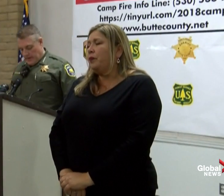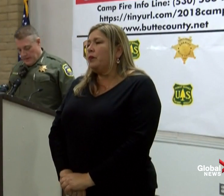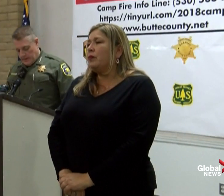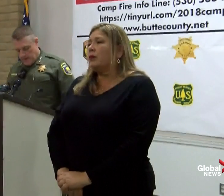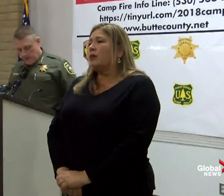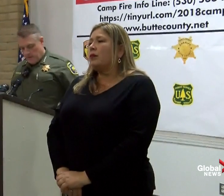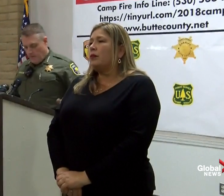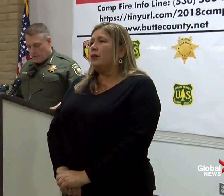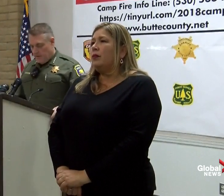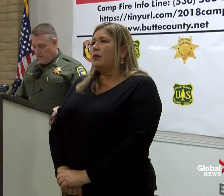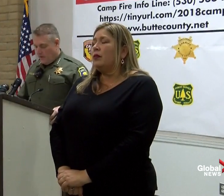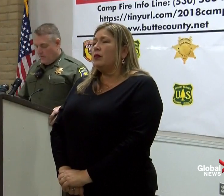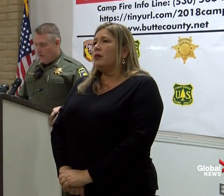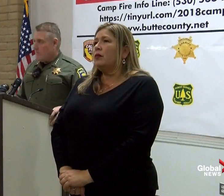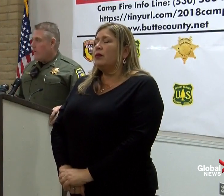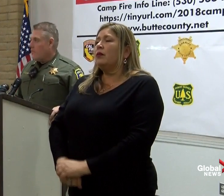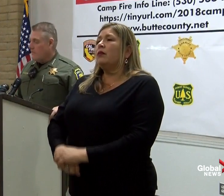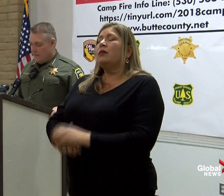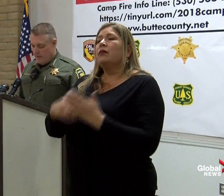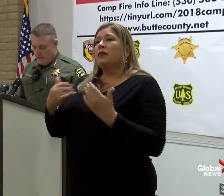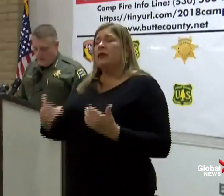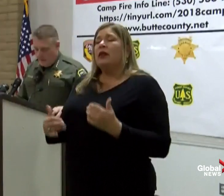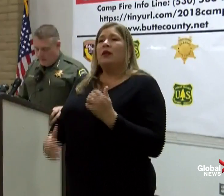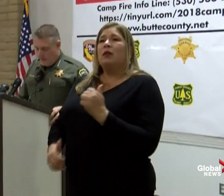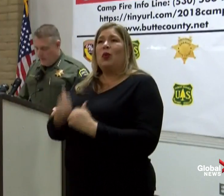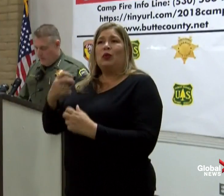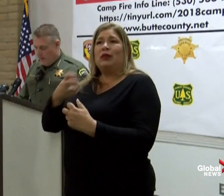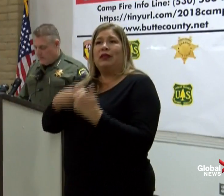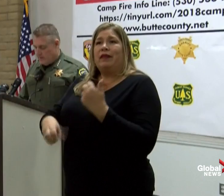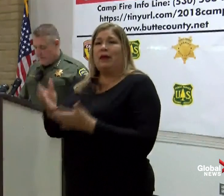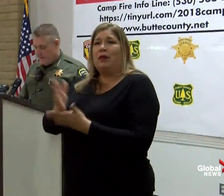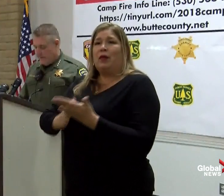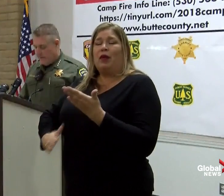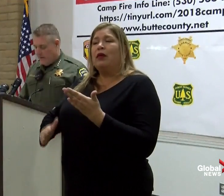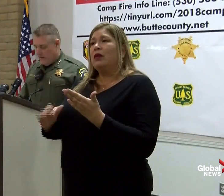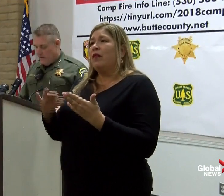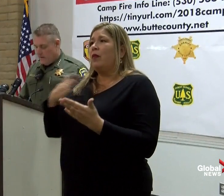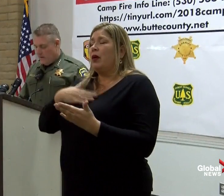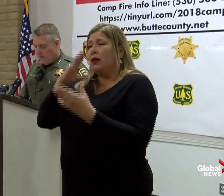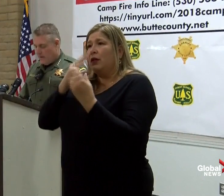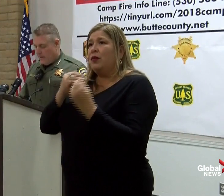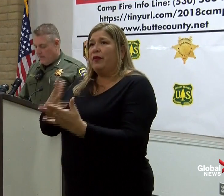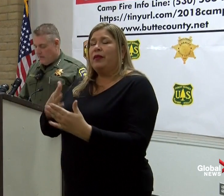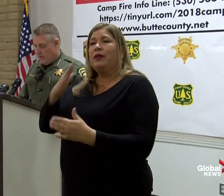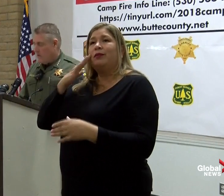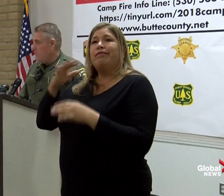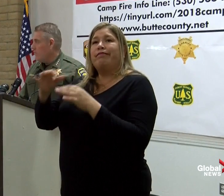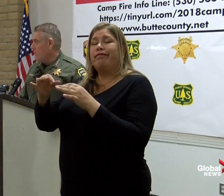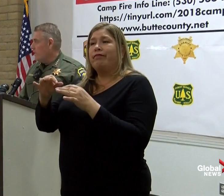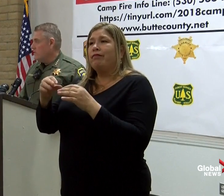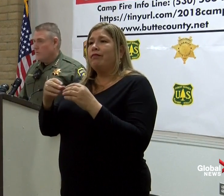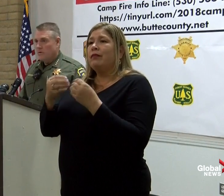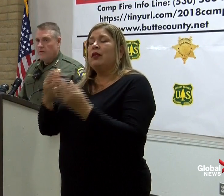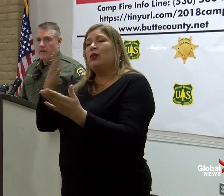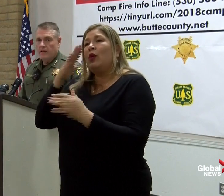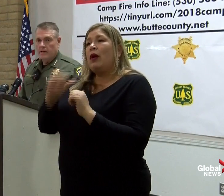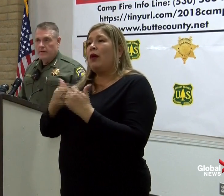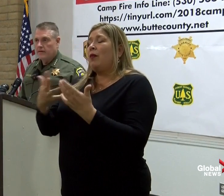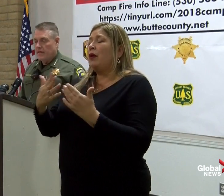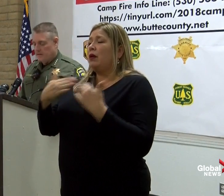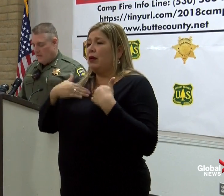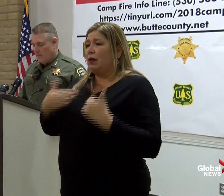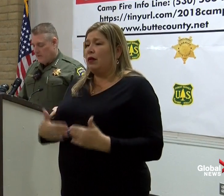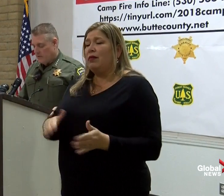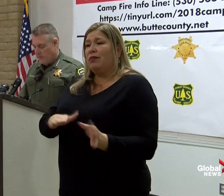Now, to the most difficult part of my briefing, I will tell you about the number of human remains that were located